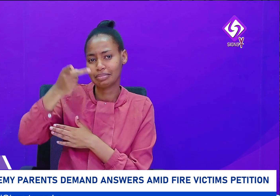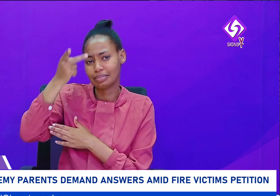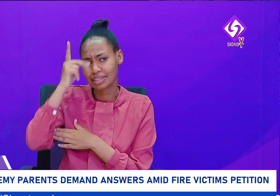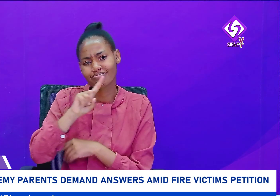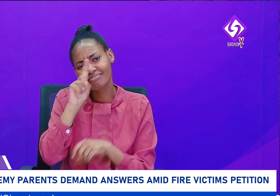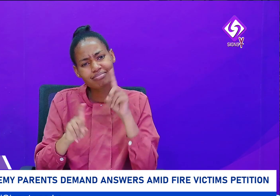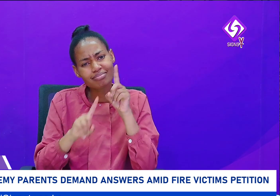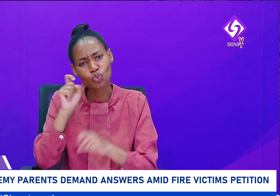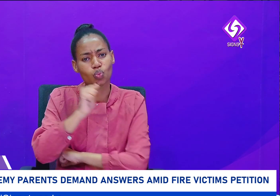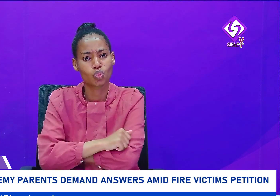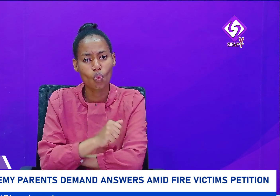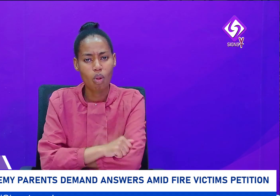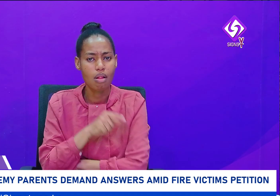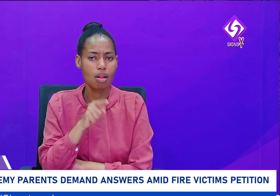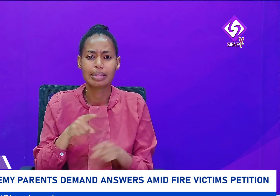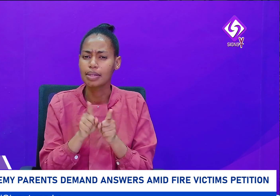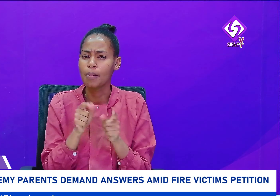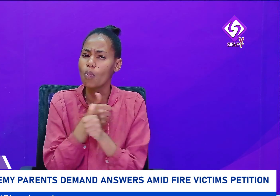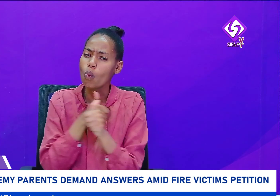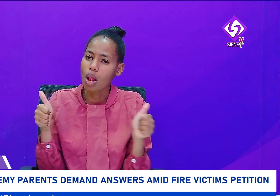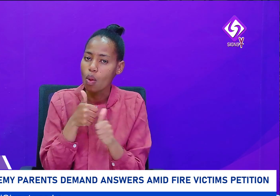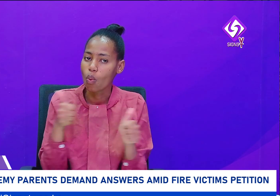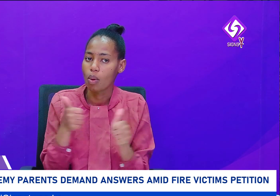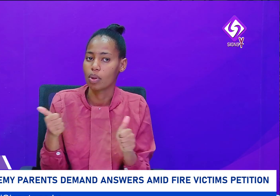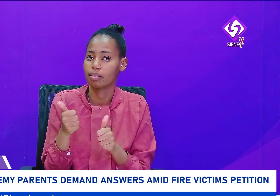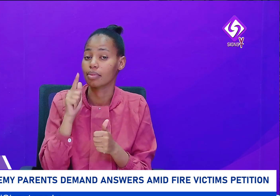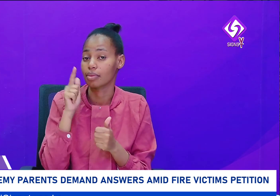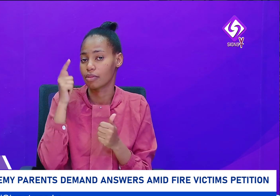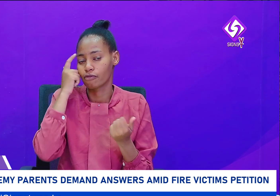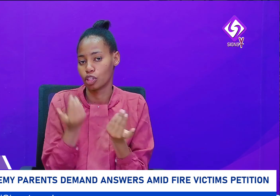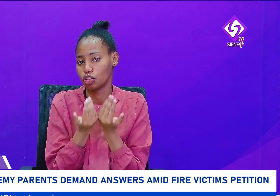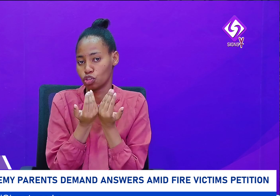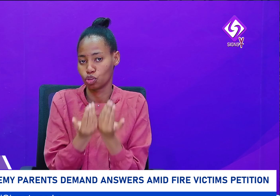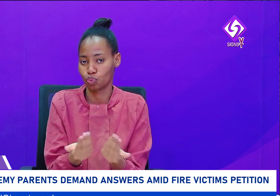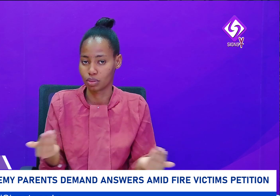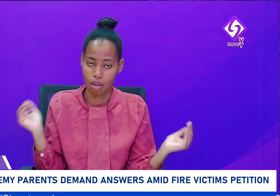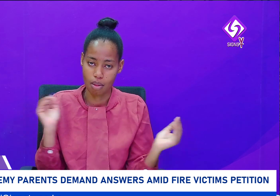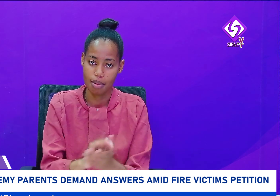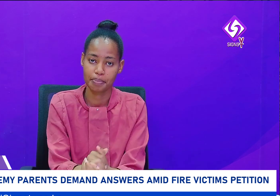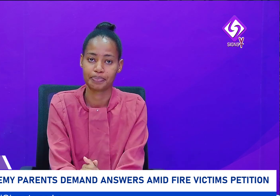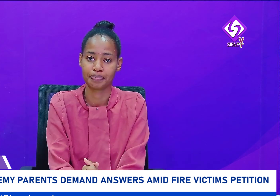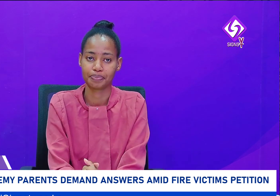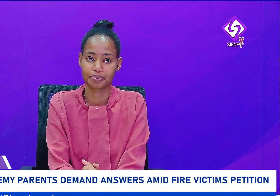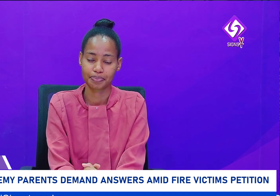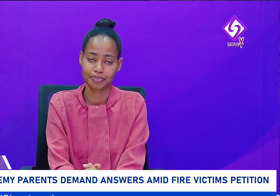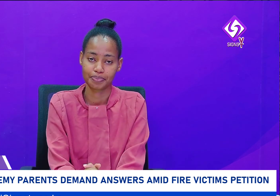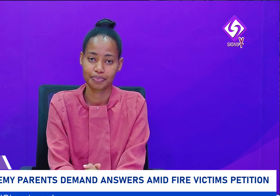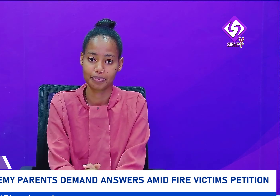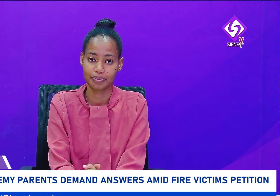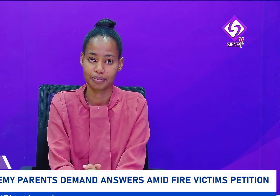affected by a past fire incident at the school, alleges negligence and lack of adequate safety measures.